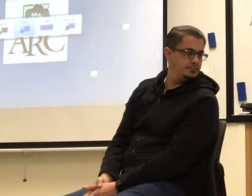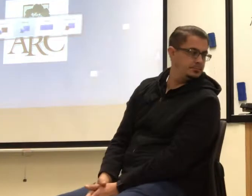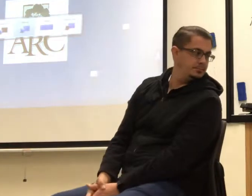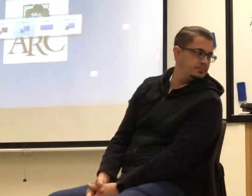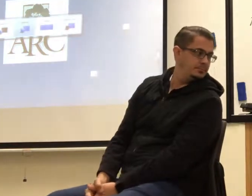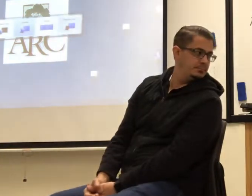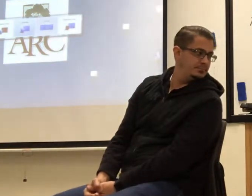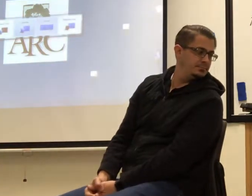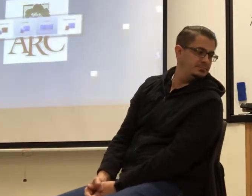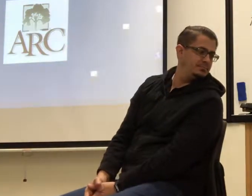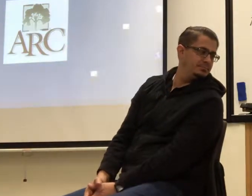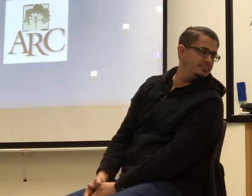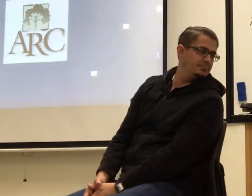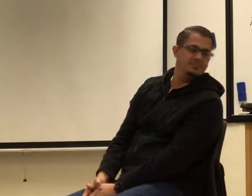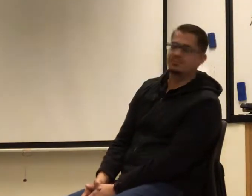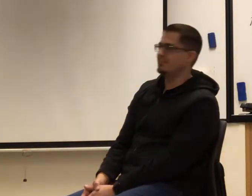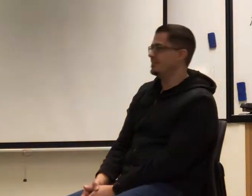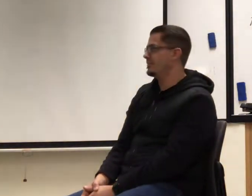Ooh, 1 second here.